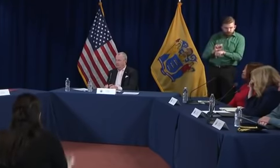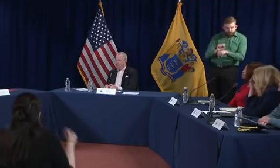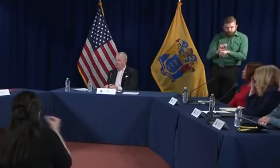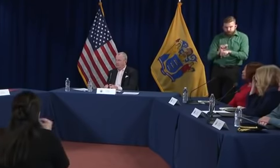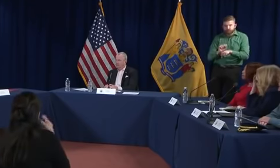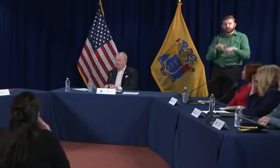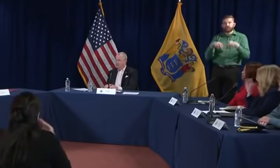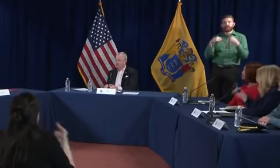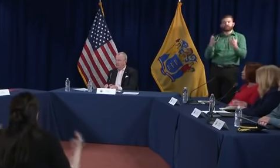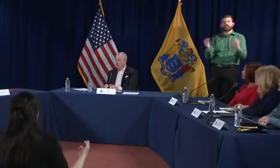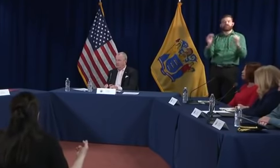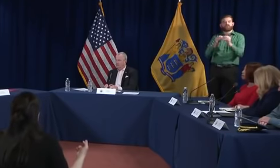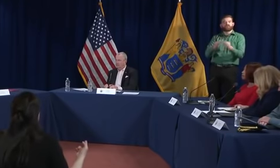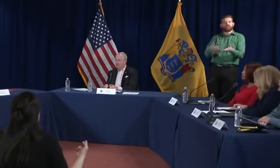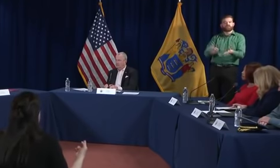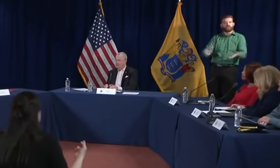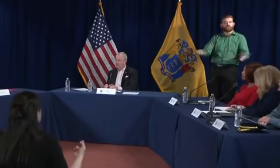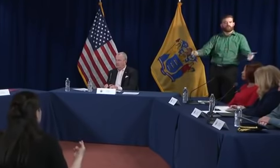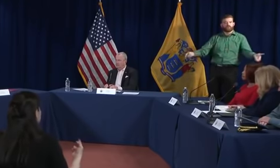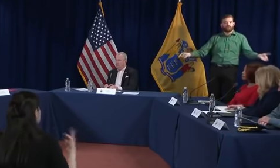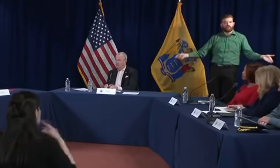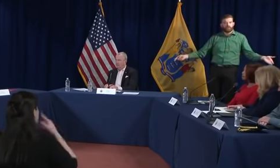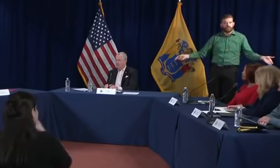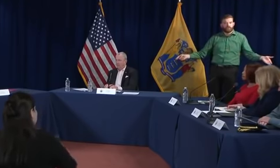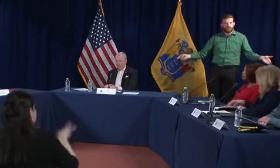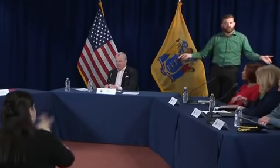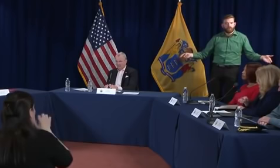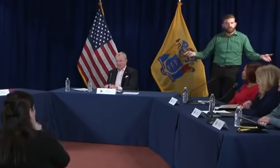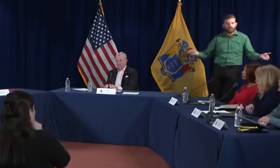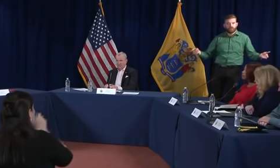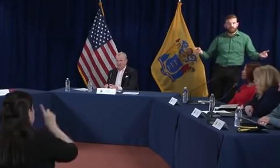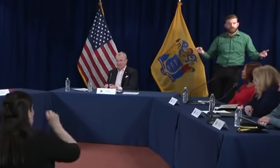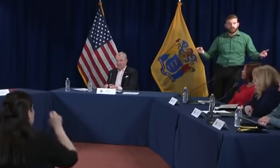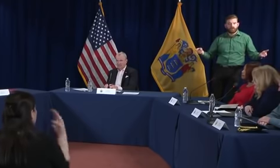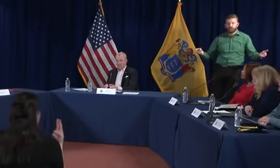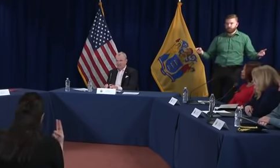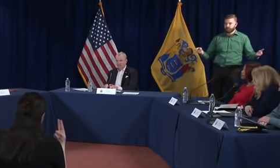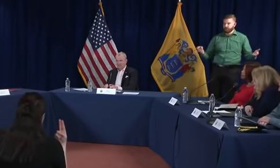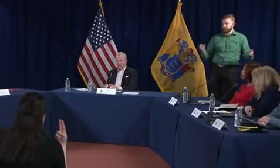resources to carry out this vital work to protect public health.